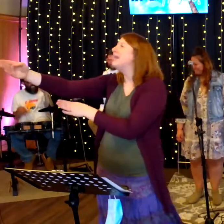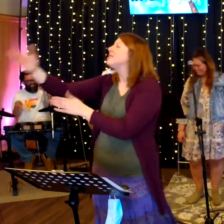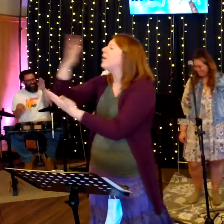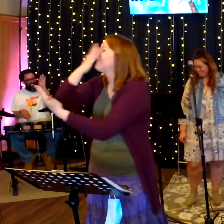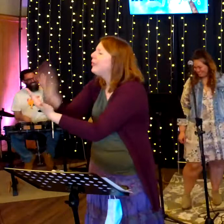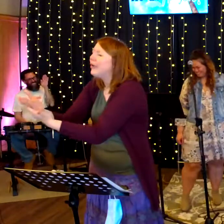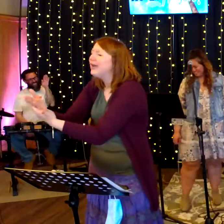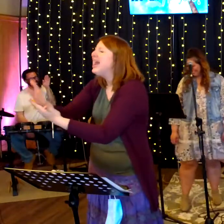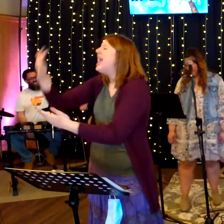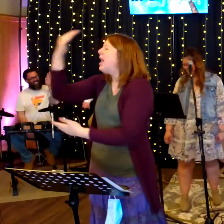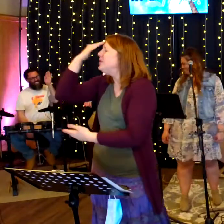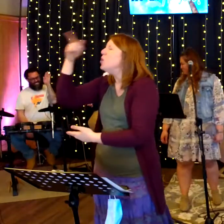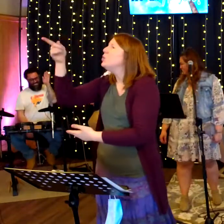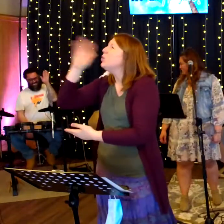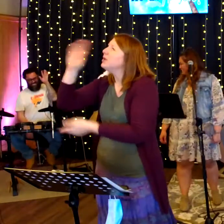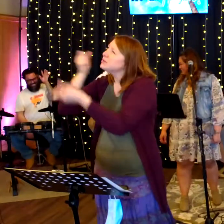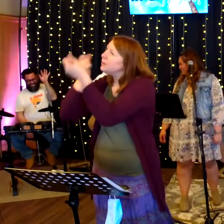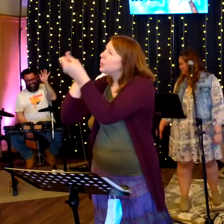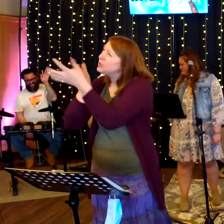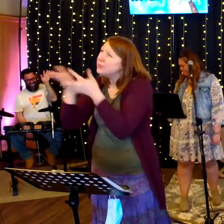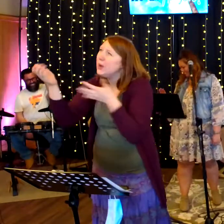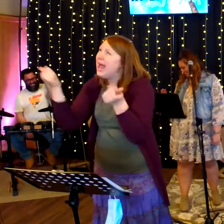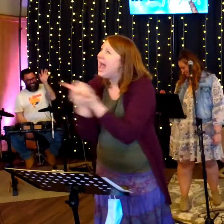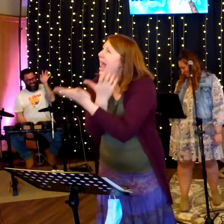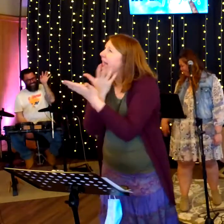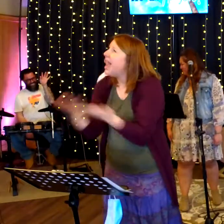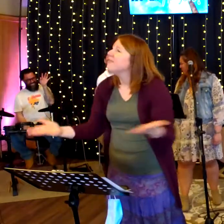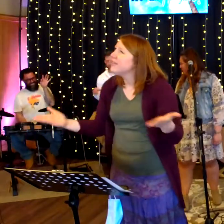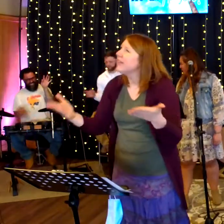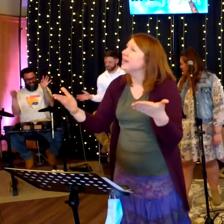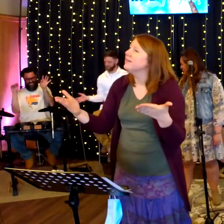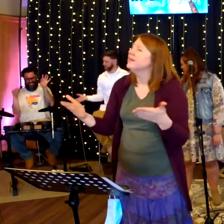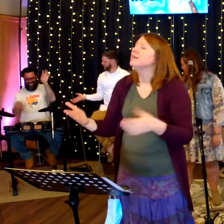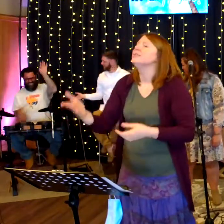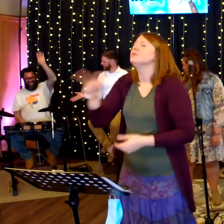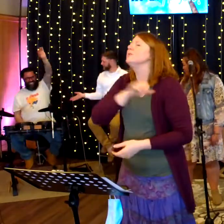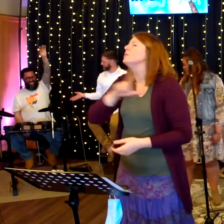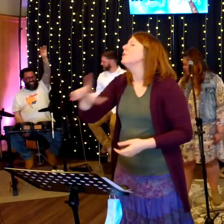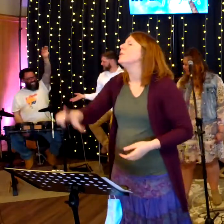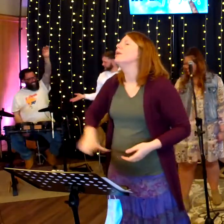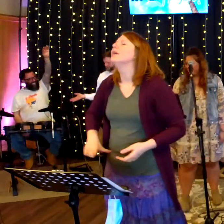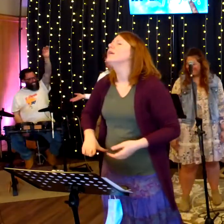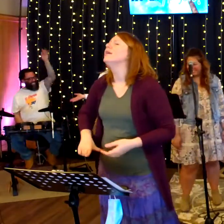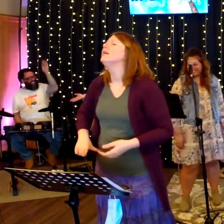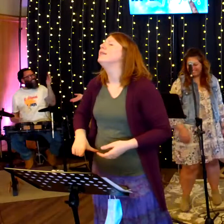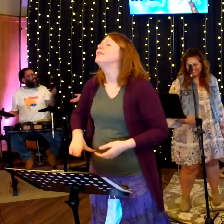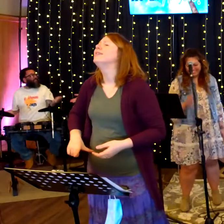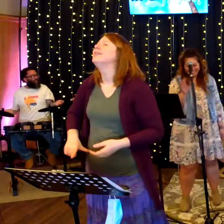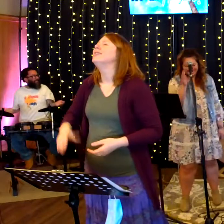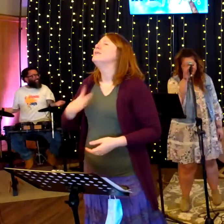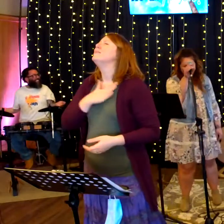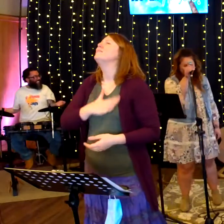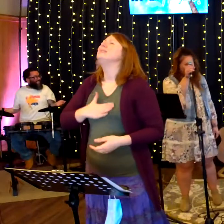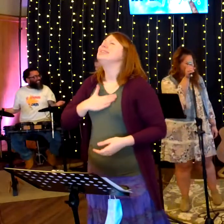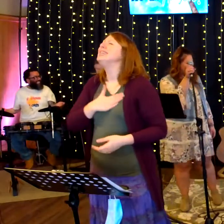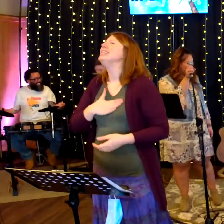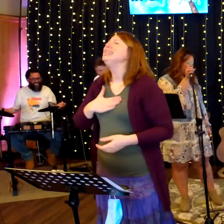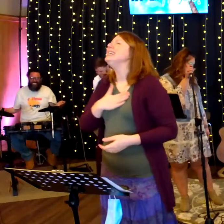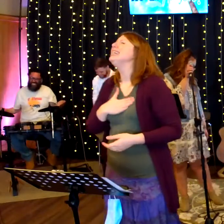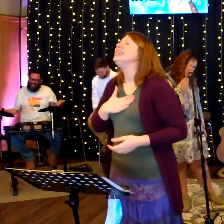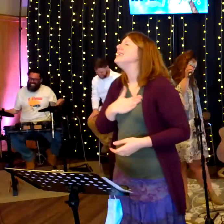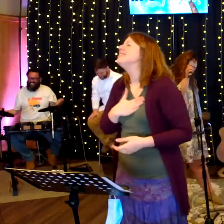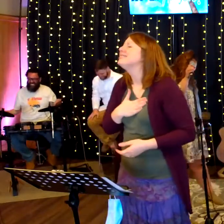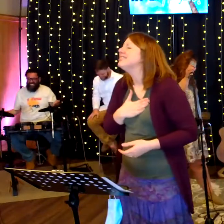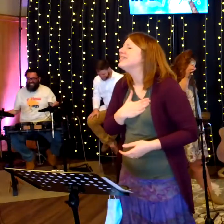us financially and every other way to accomplish those things. So, Lord, let this morning even just be a seed plant for those things.